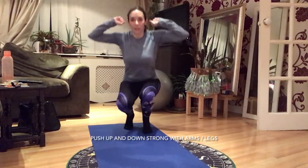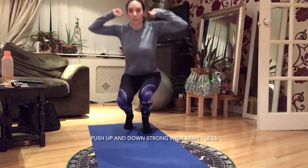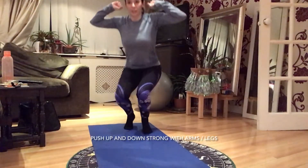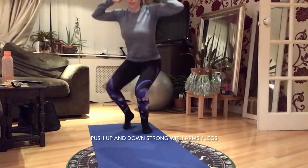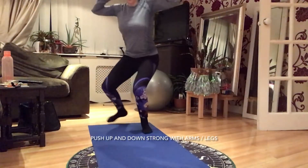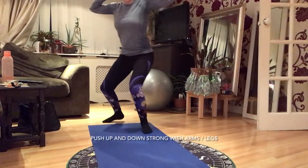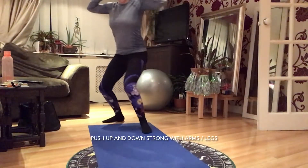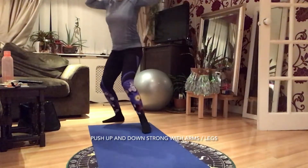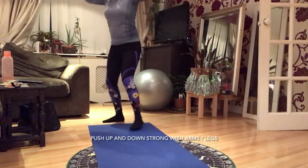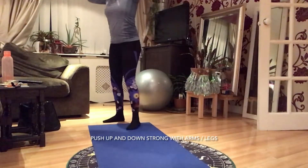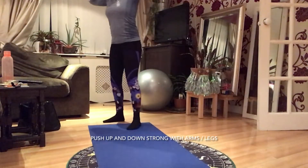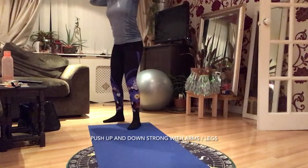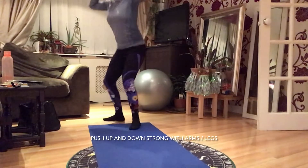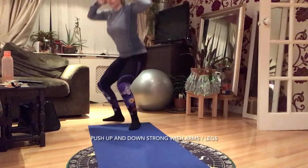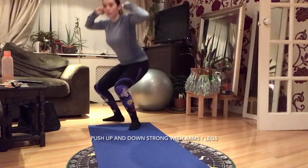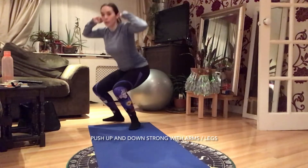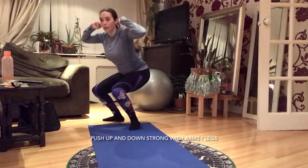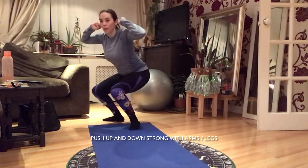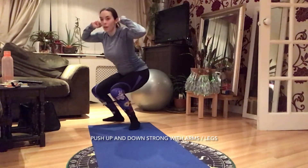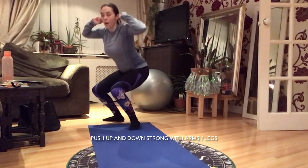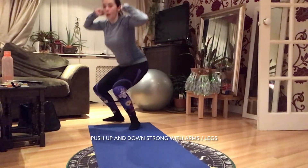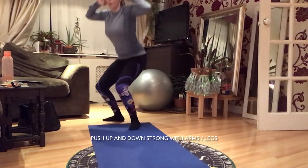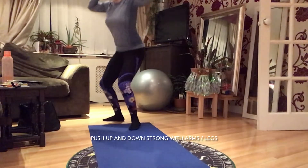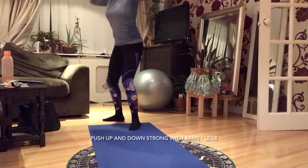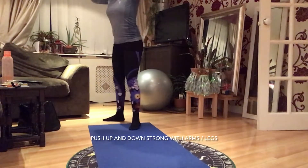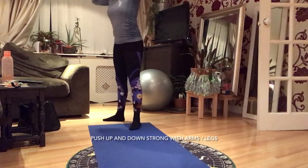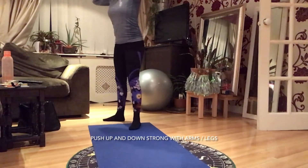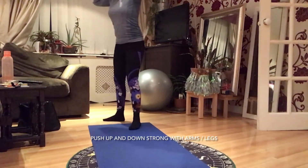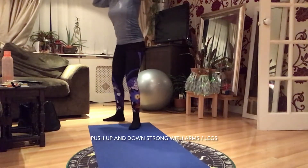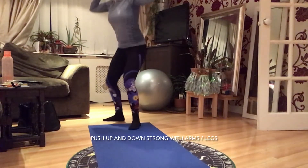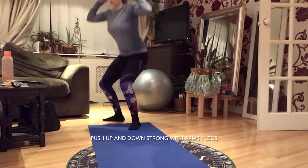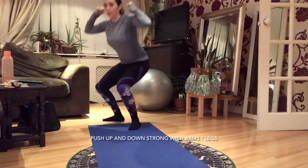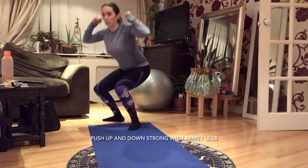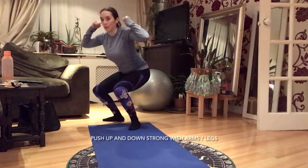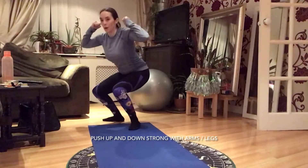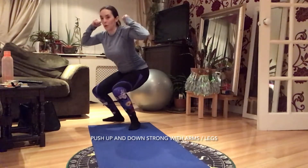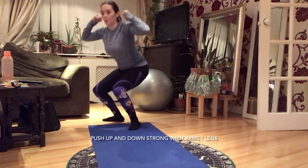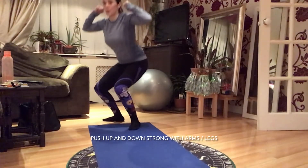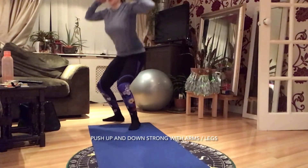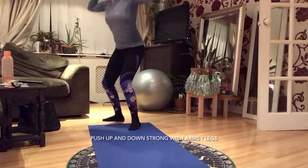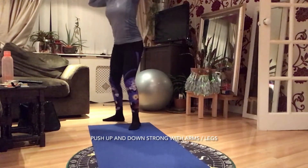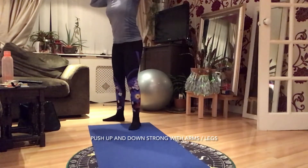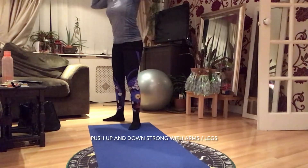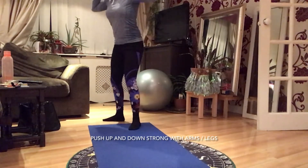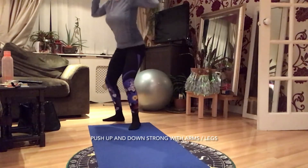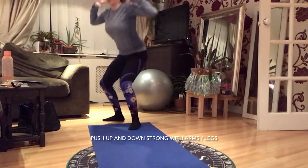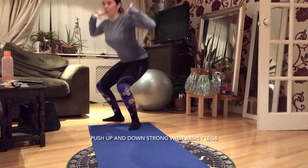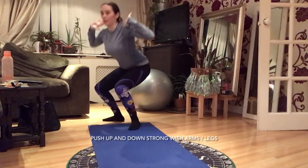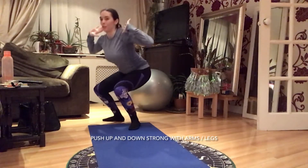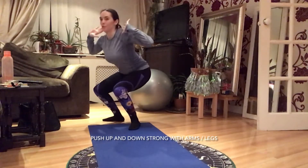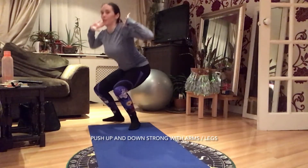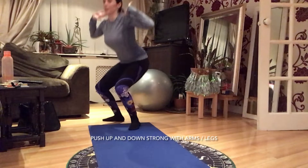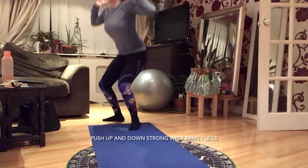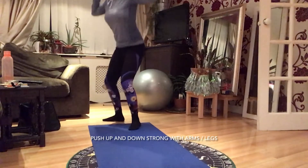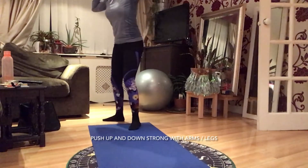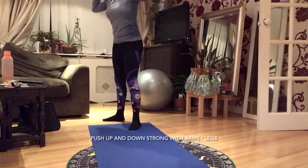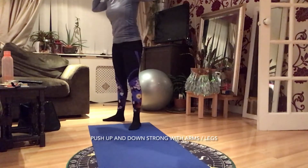things. Can you bend up and down as if you're lifting